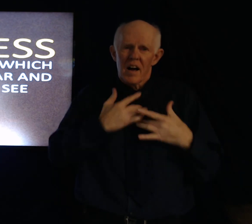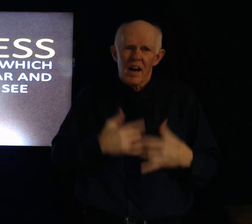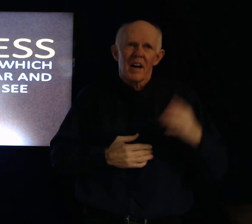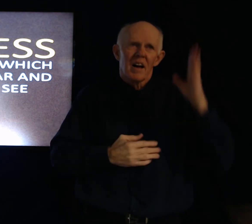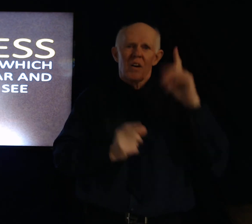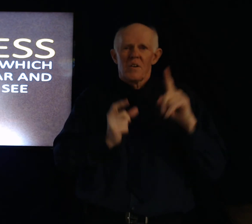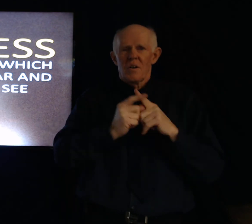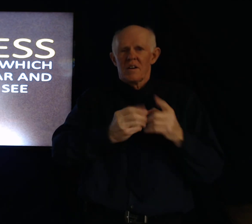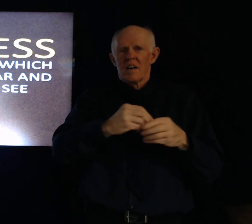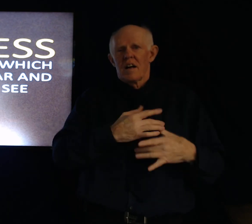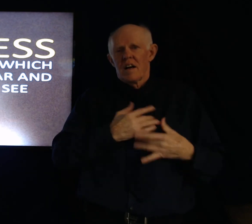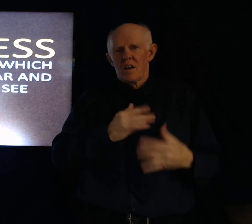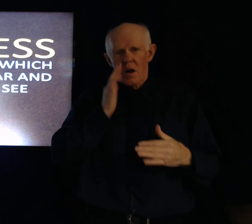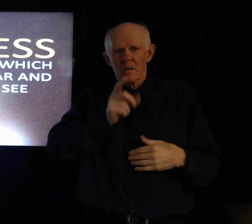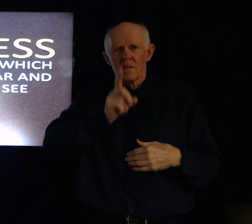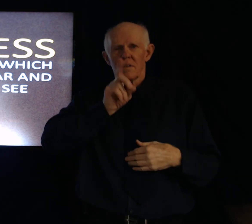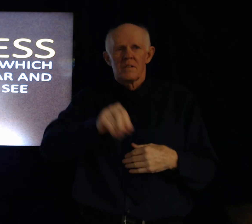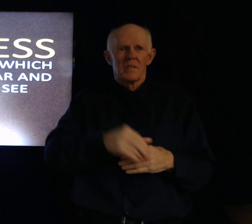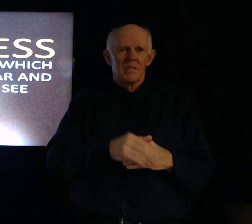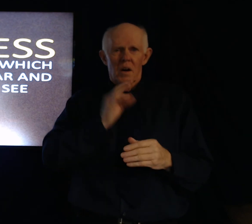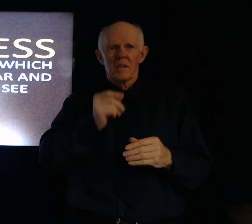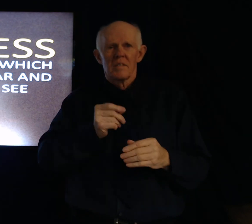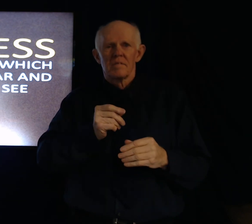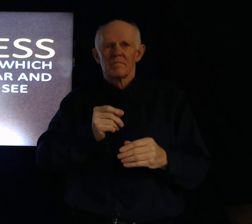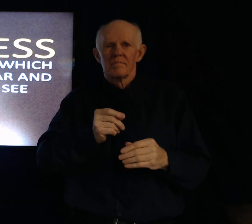we need to have an open heart and do